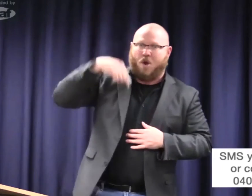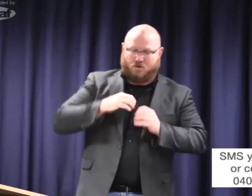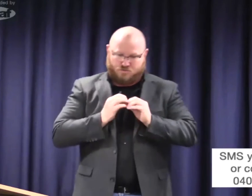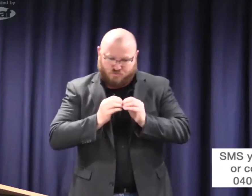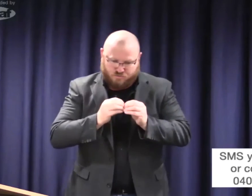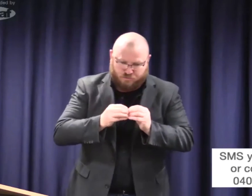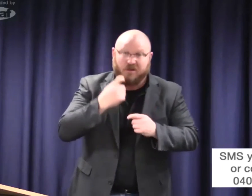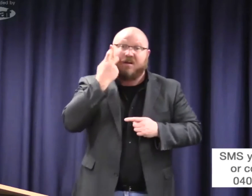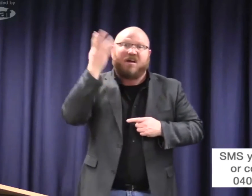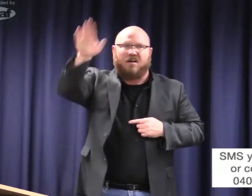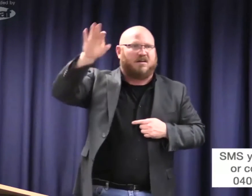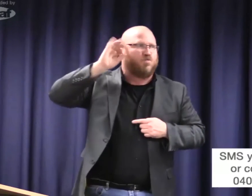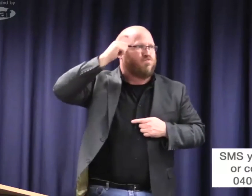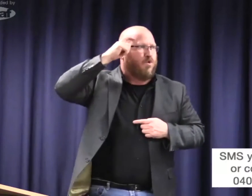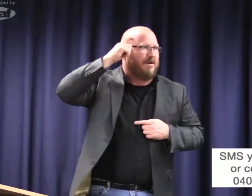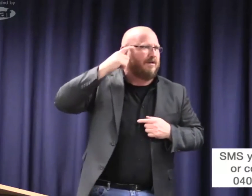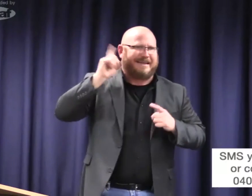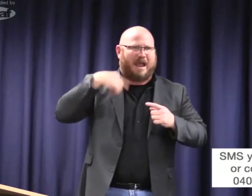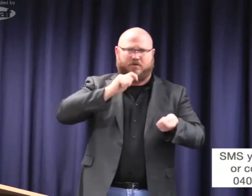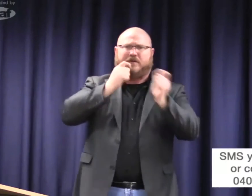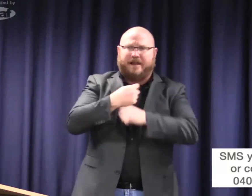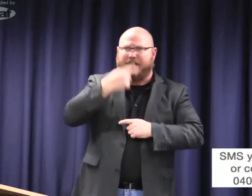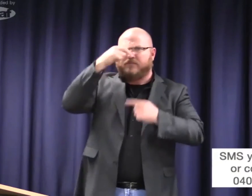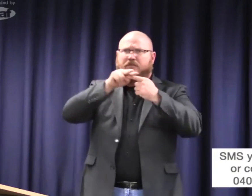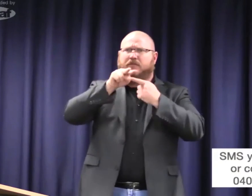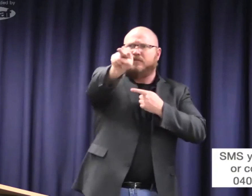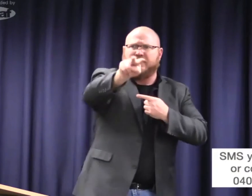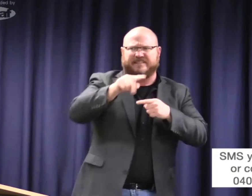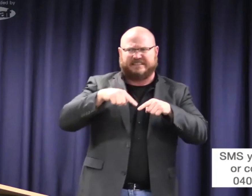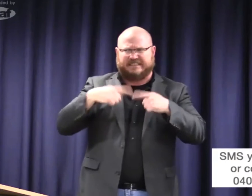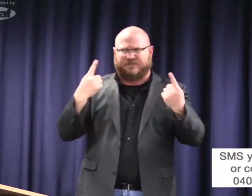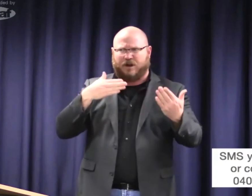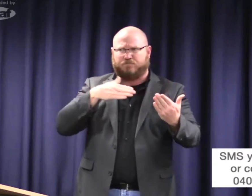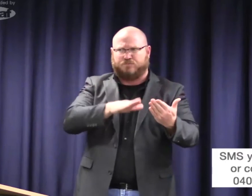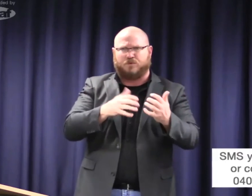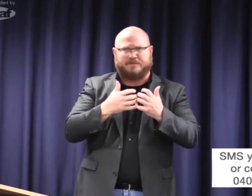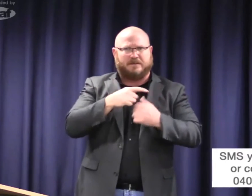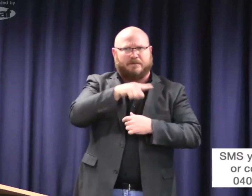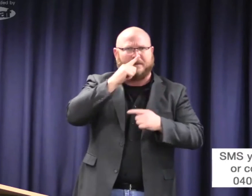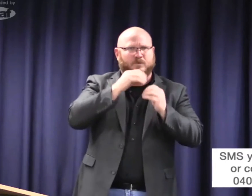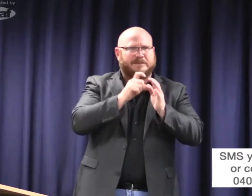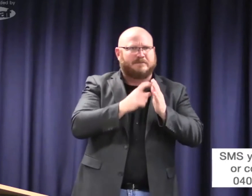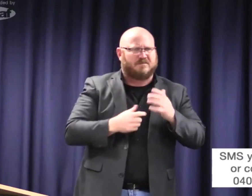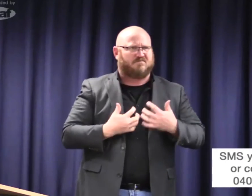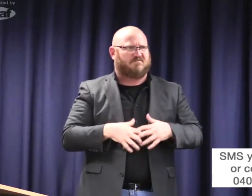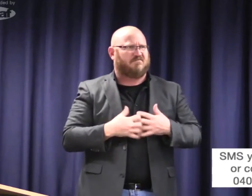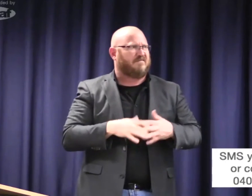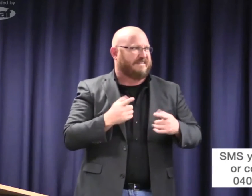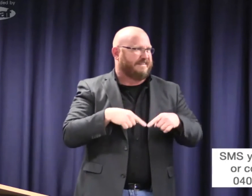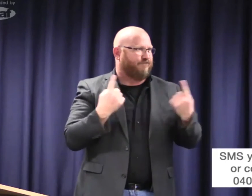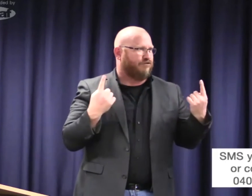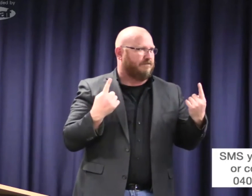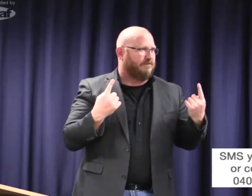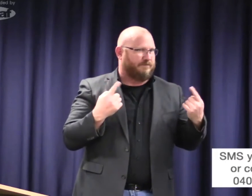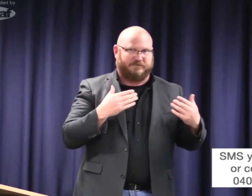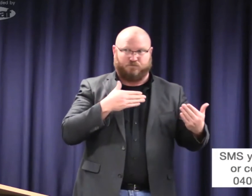before. Everything's always been instant. They've instantly been able to access interpreters for medical services. So